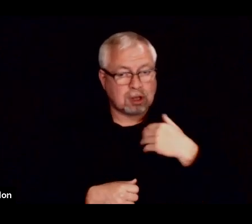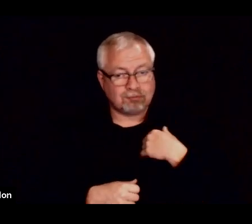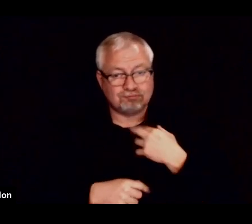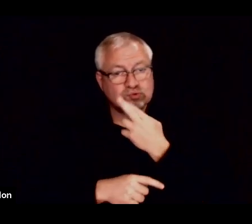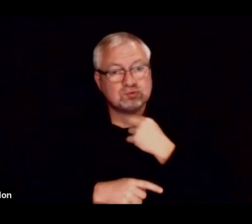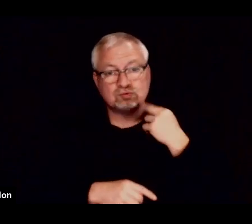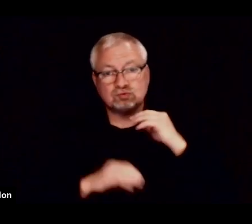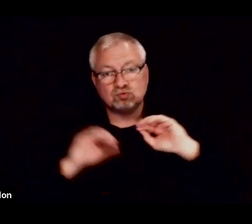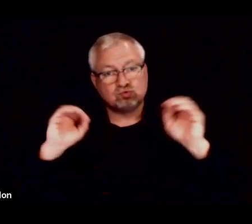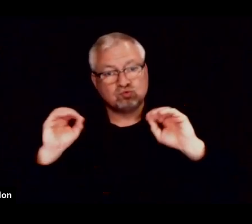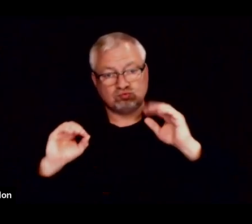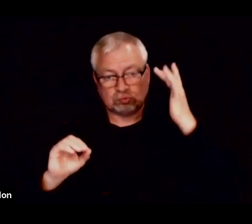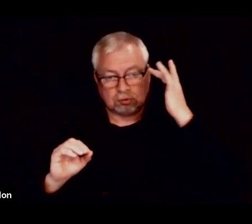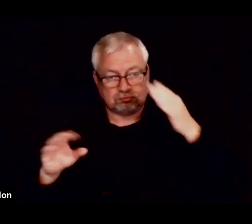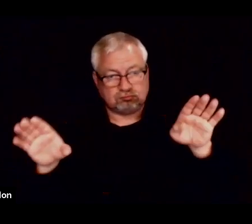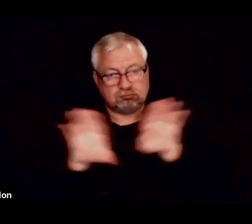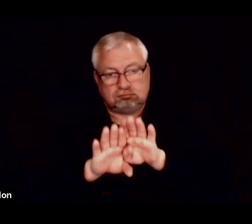So